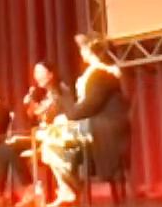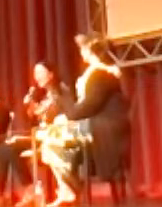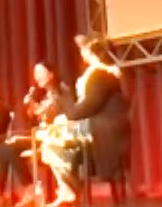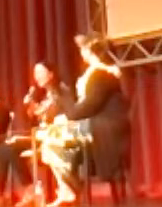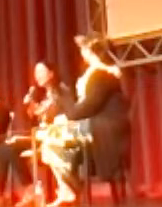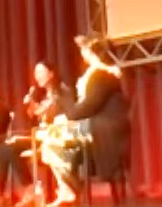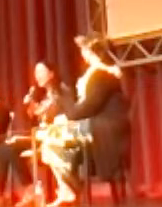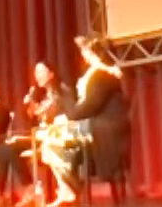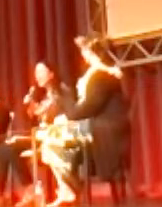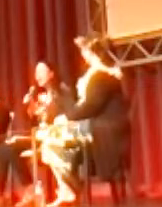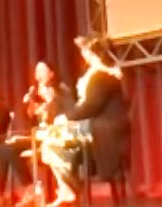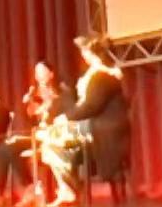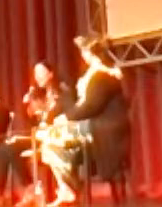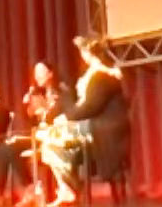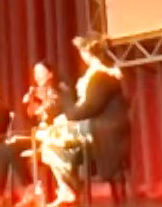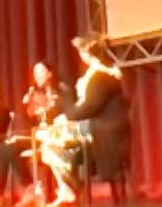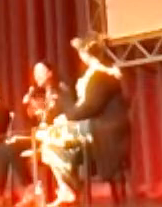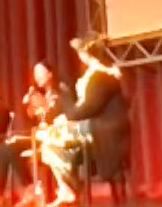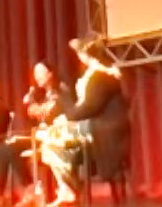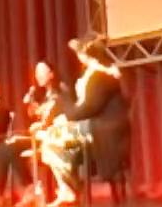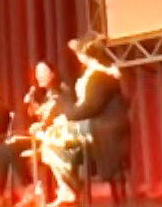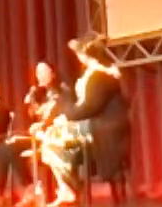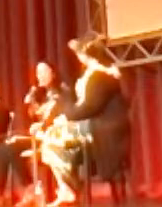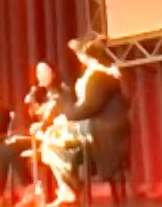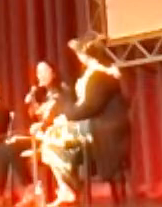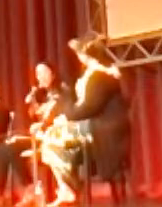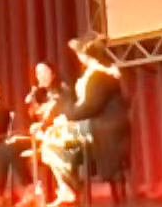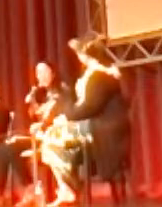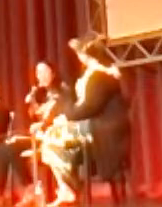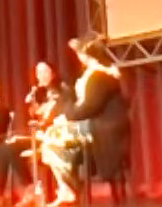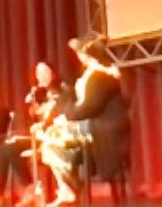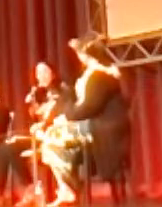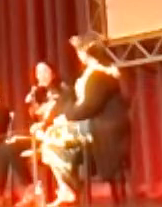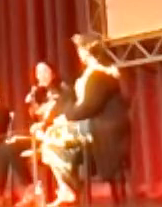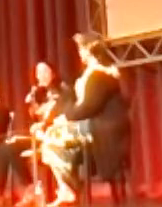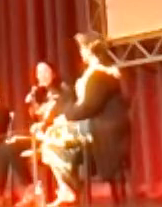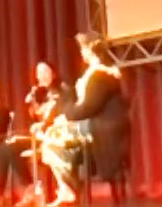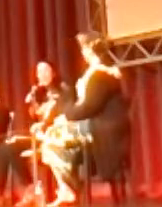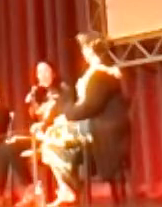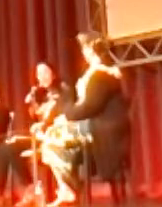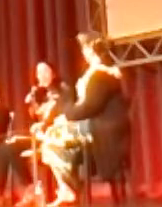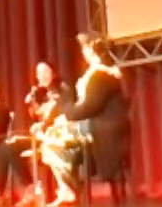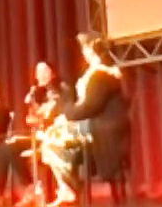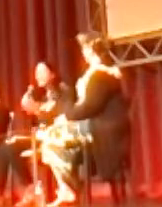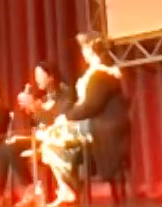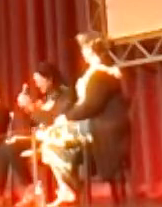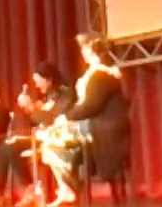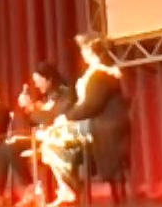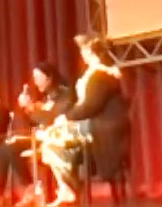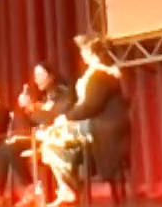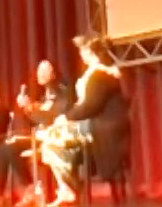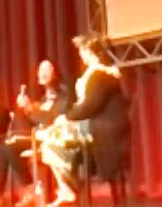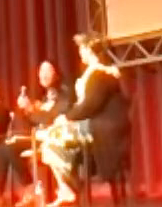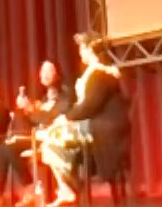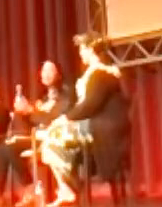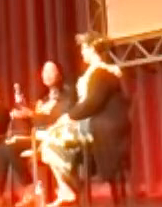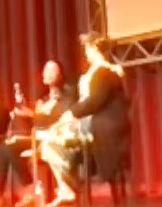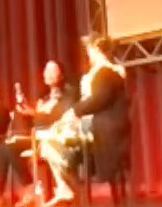hollow of the way is very healing. I think we must be the original joy and resistance in that practice.